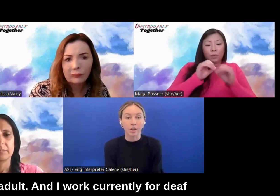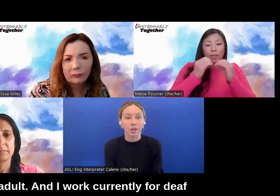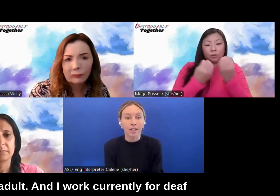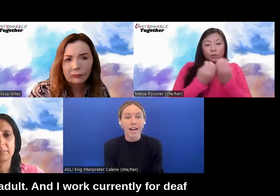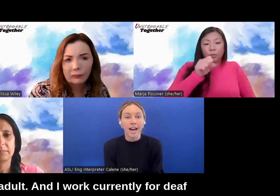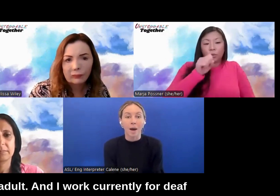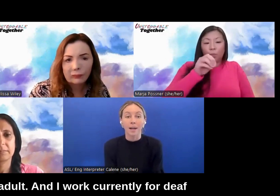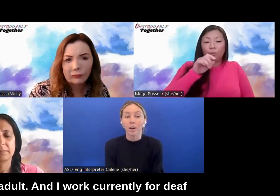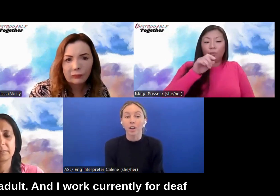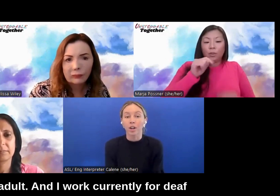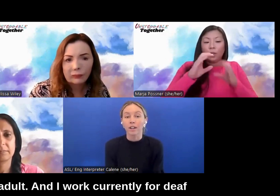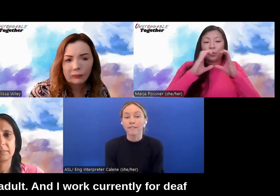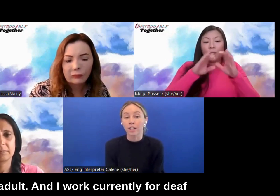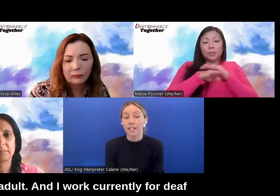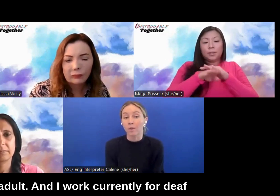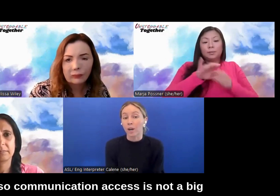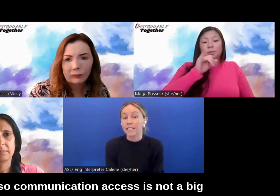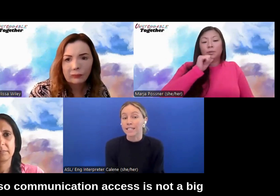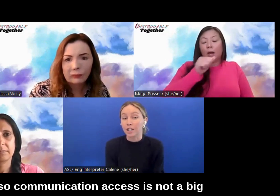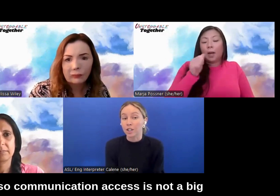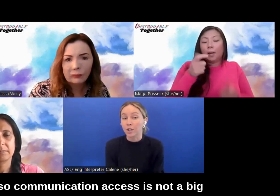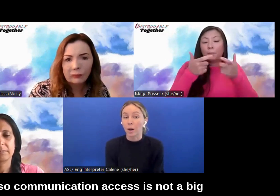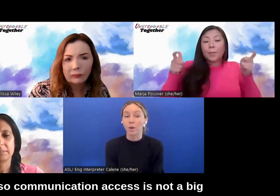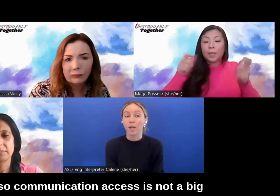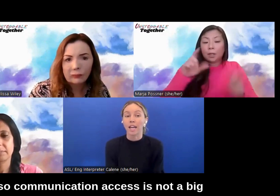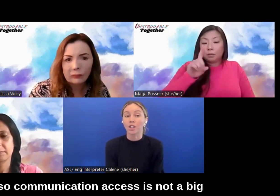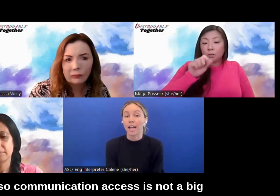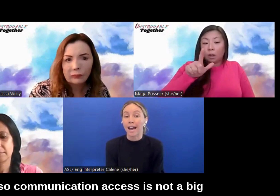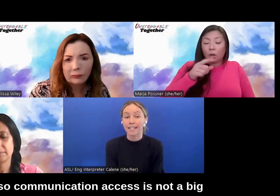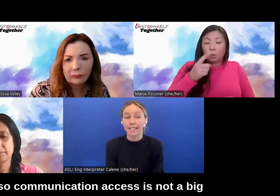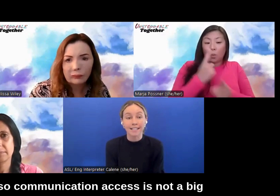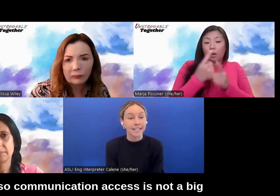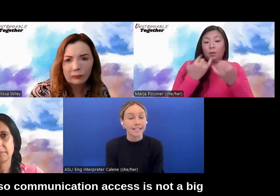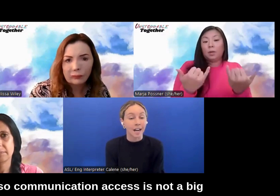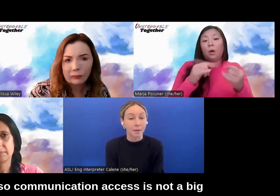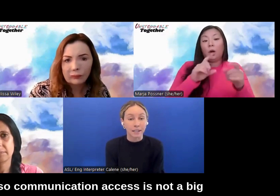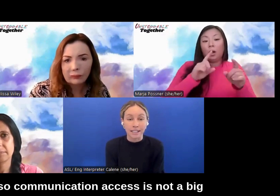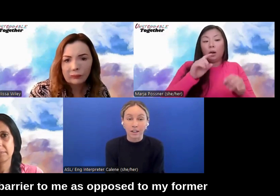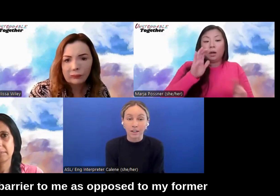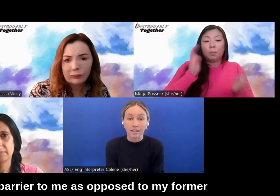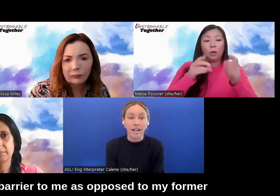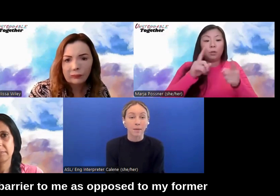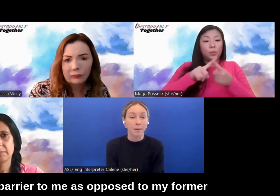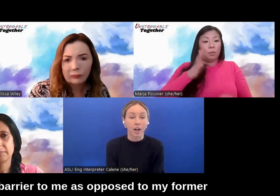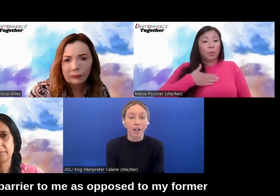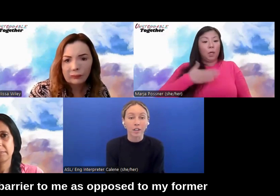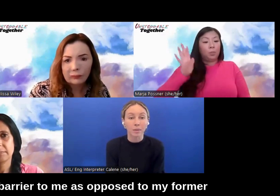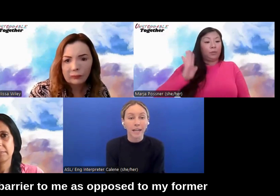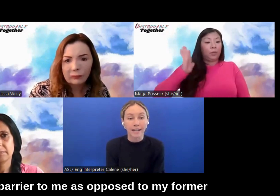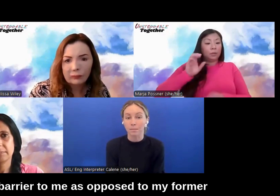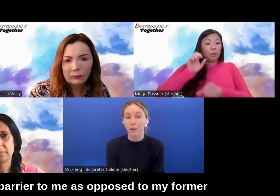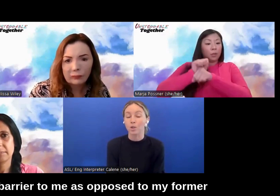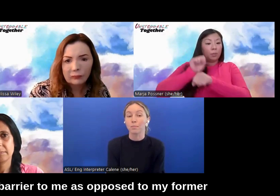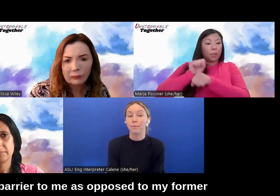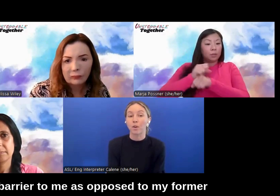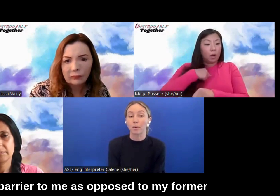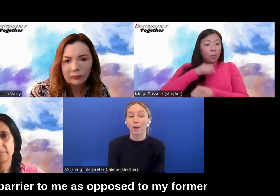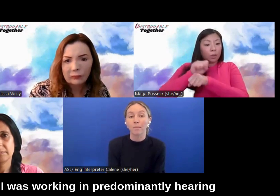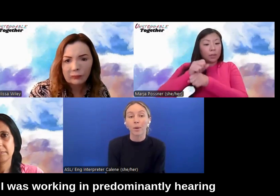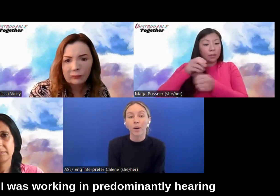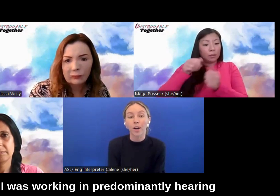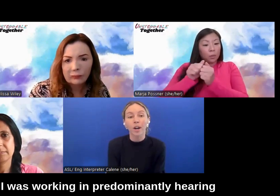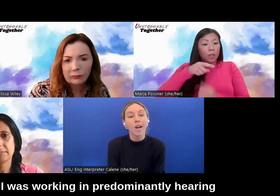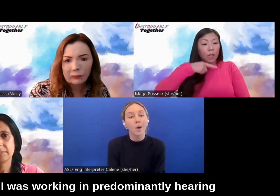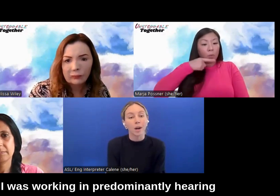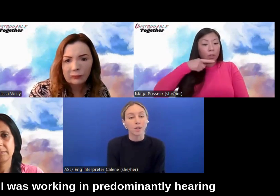now as an adult. And I work currently for a deaf organization, so communication access is not a big deal. It's not a barrier to me as opposed to my